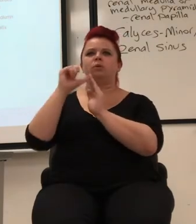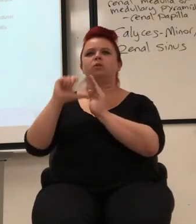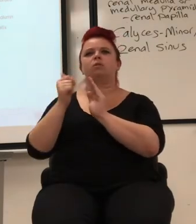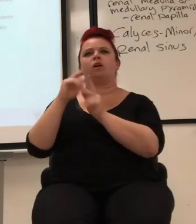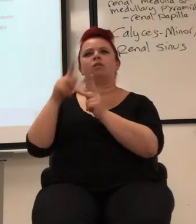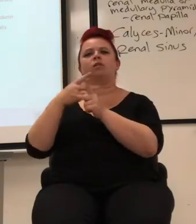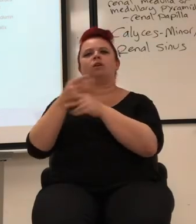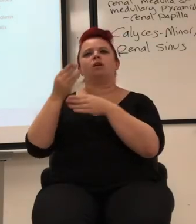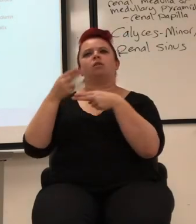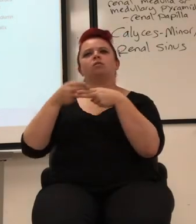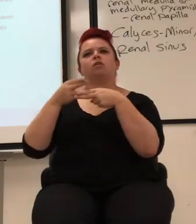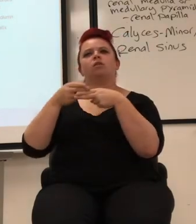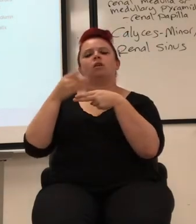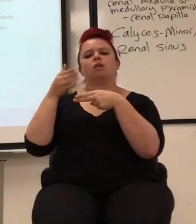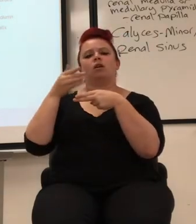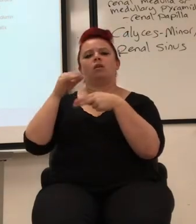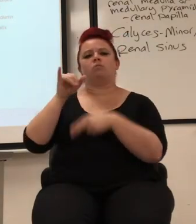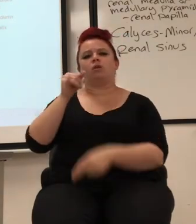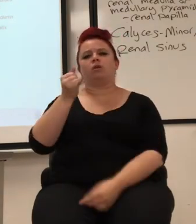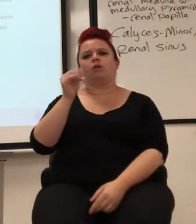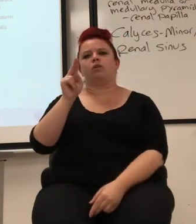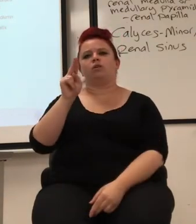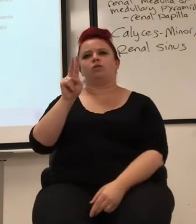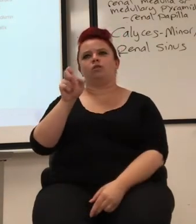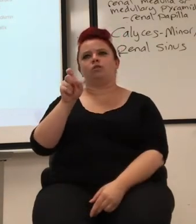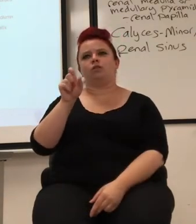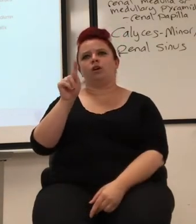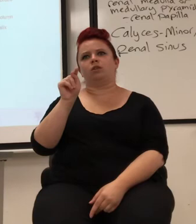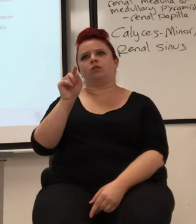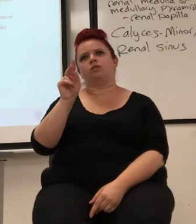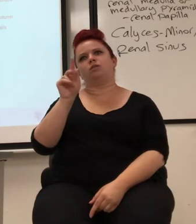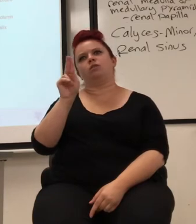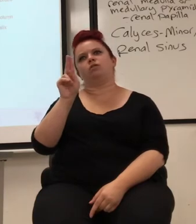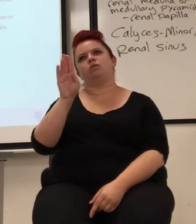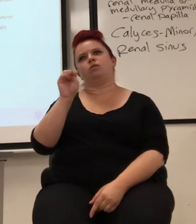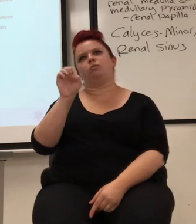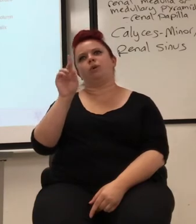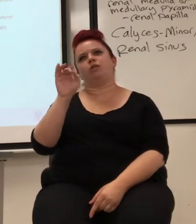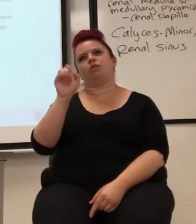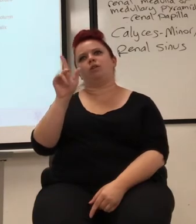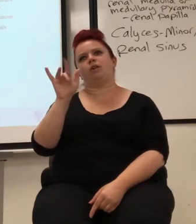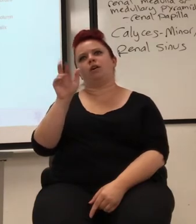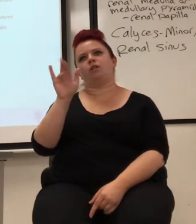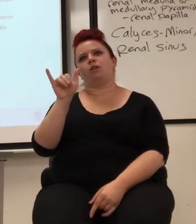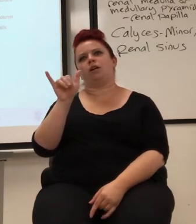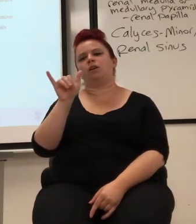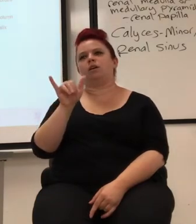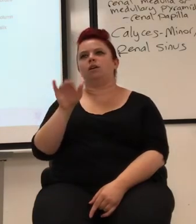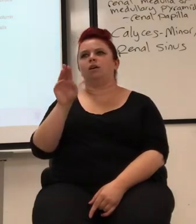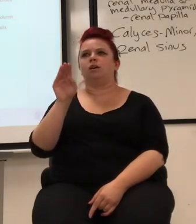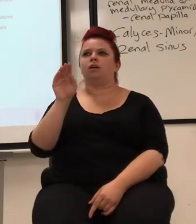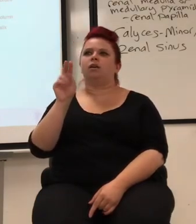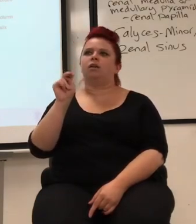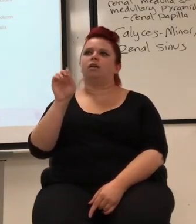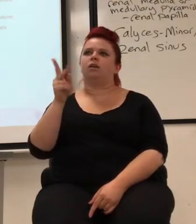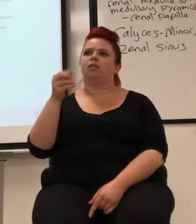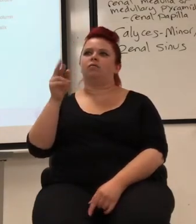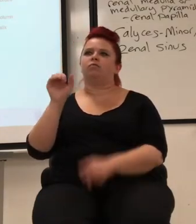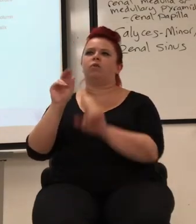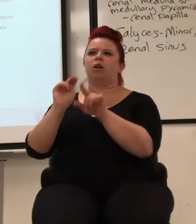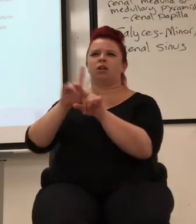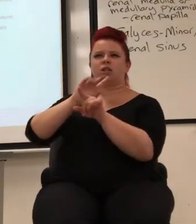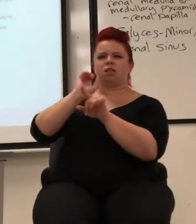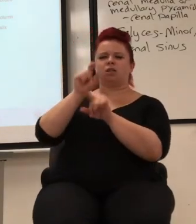called a juxtamedullary nephron. So I'll draw another. Yeah.